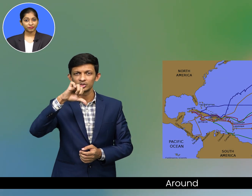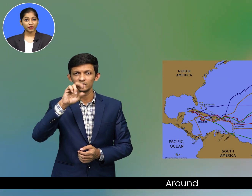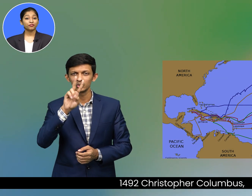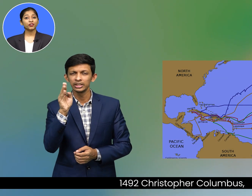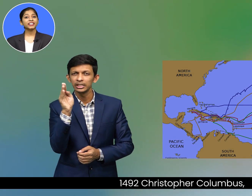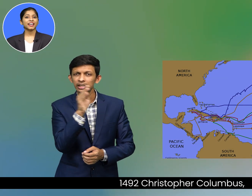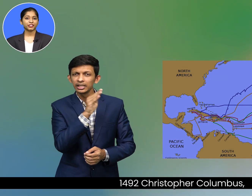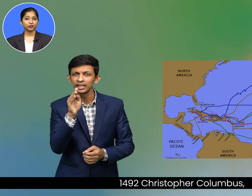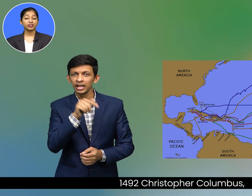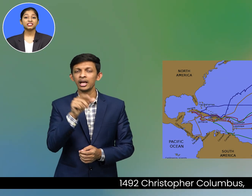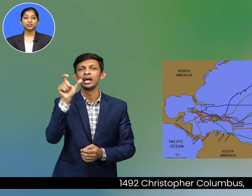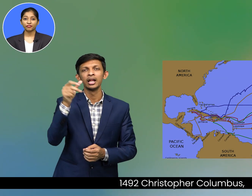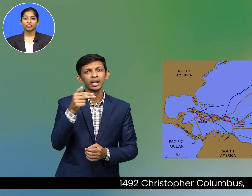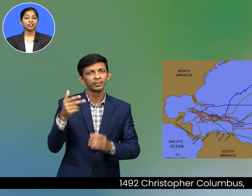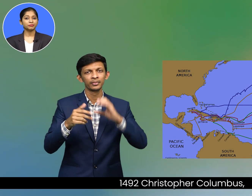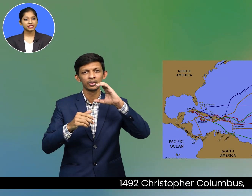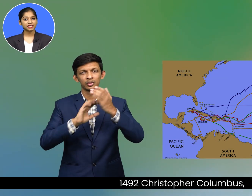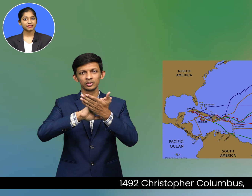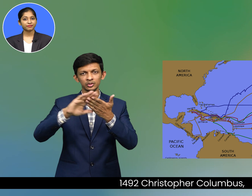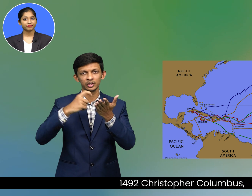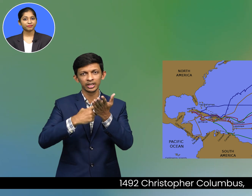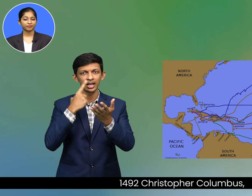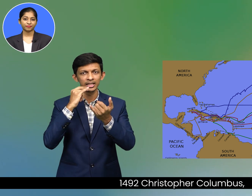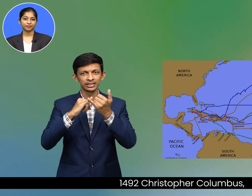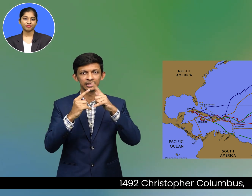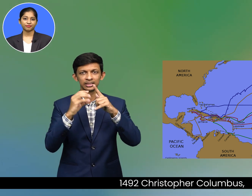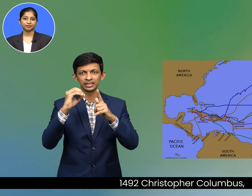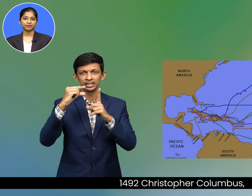Around 1492, Christopher Columbus,